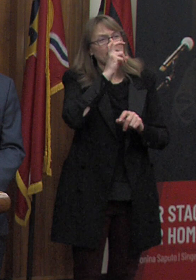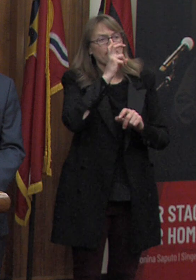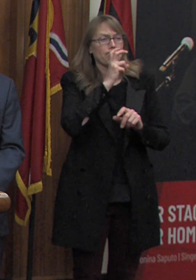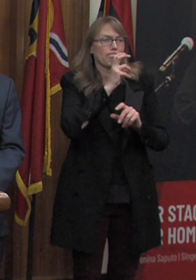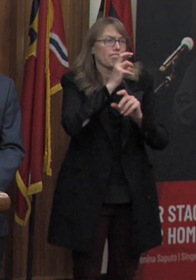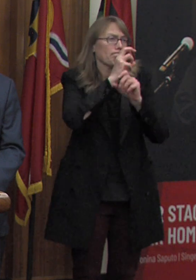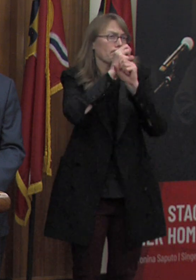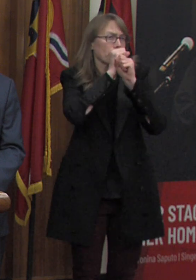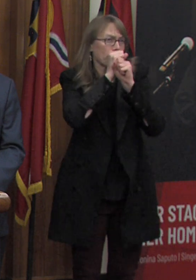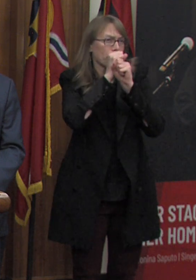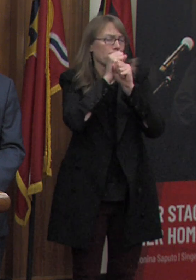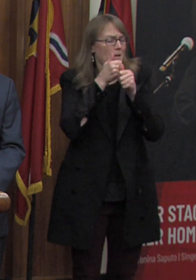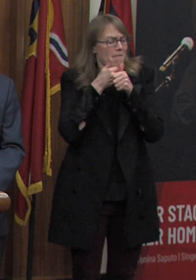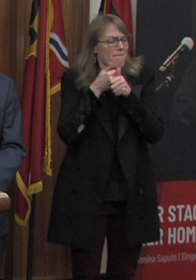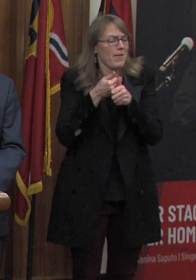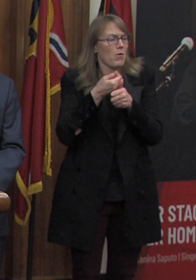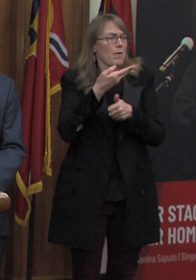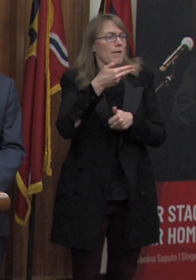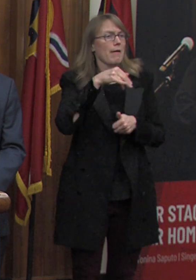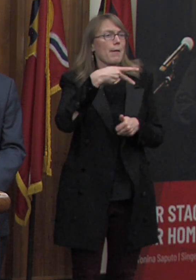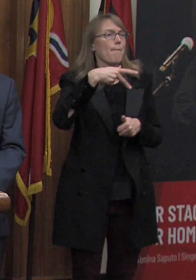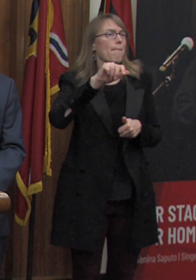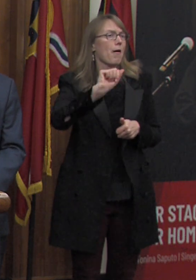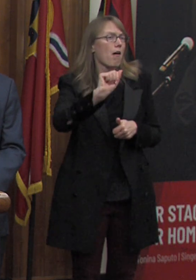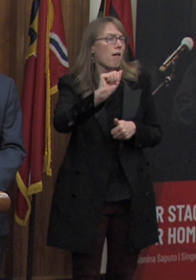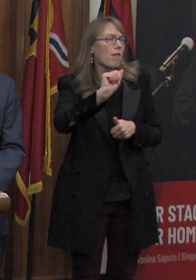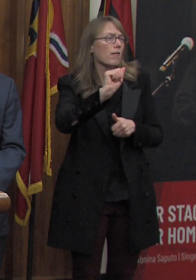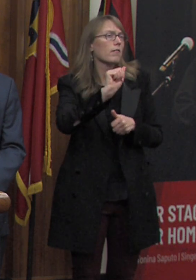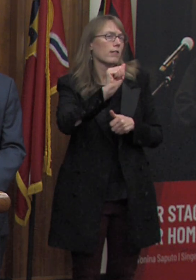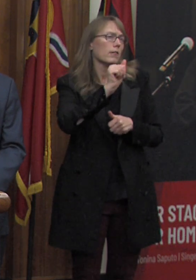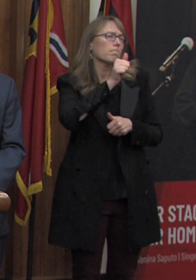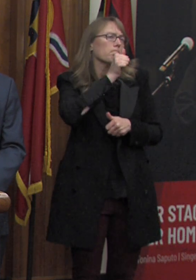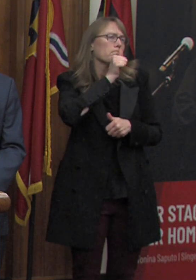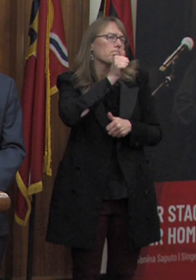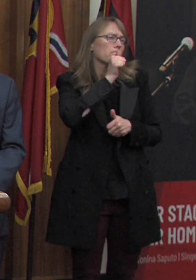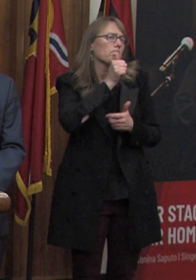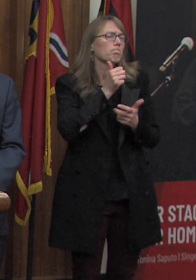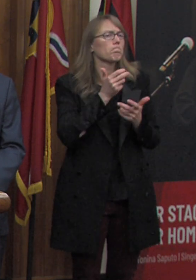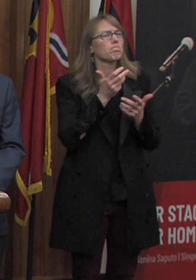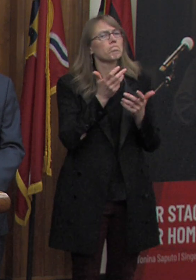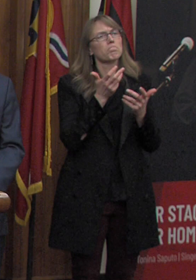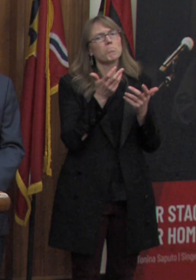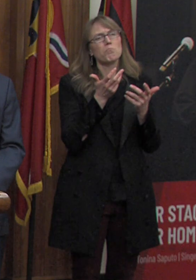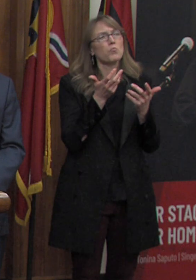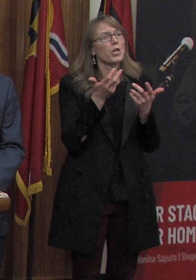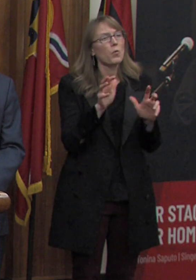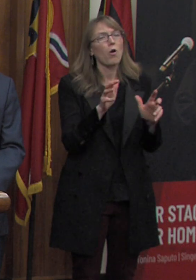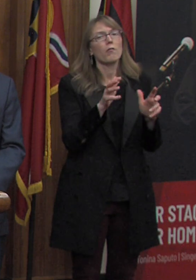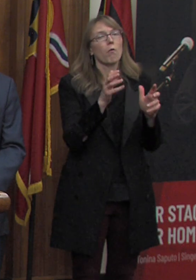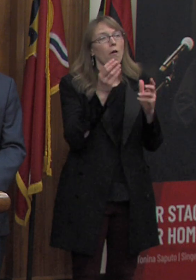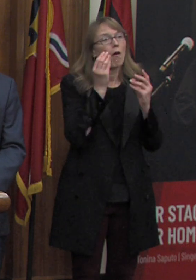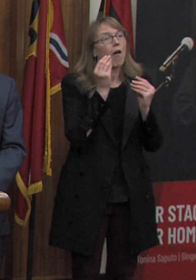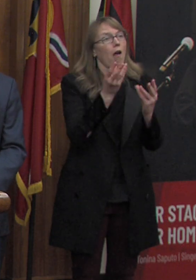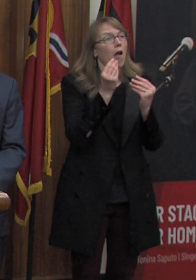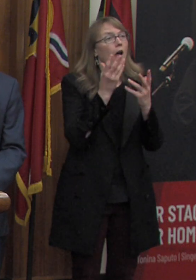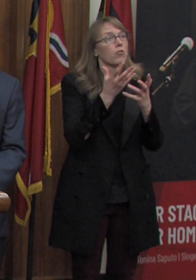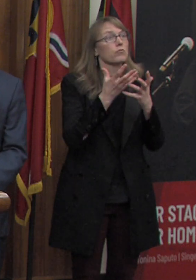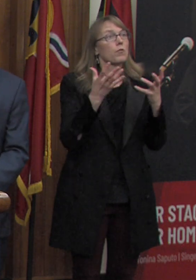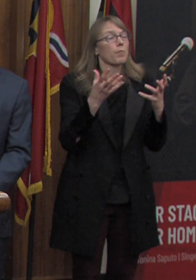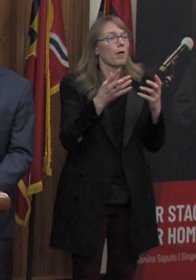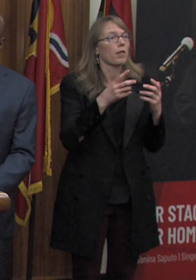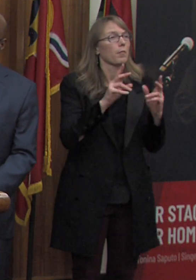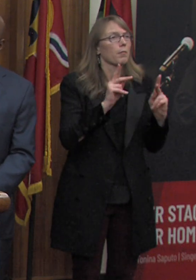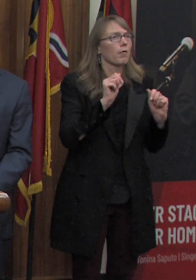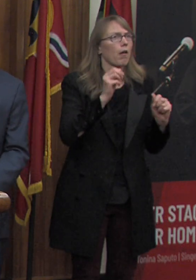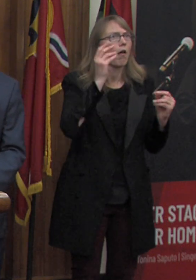trying really hard not to disclose information that would allow people to figure out who they are. Are the people that this